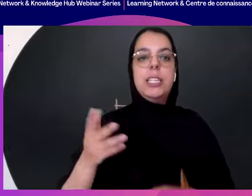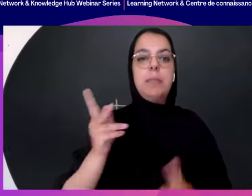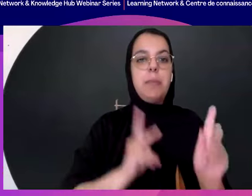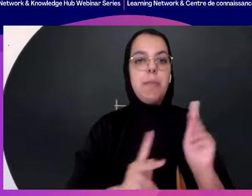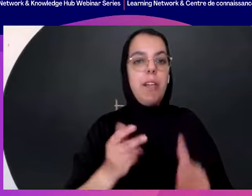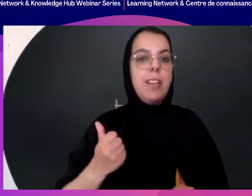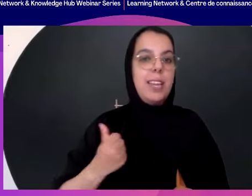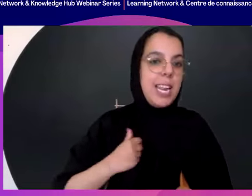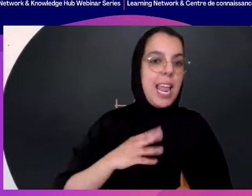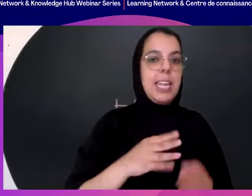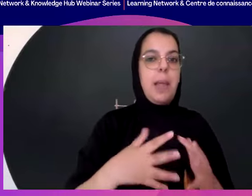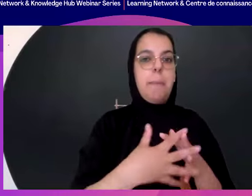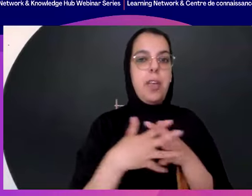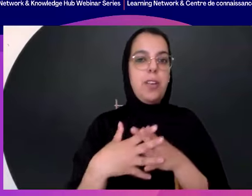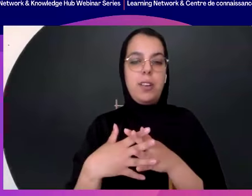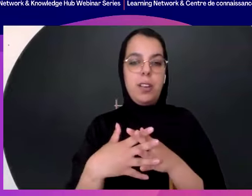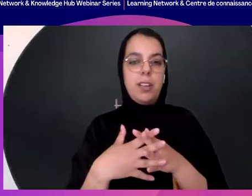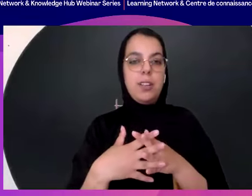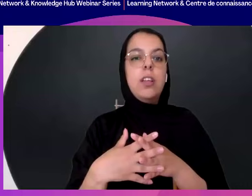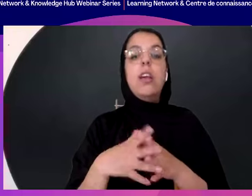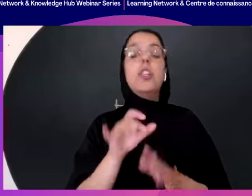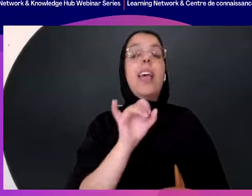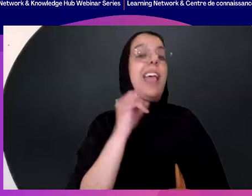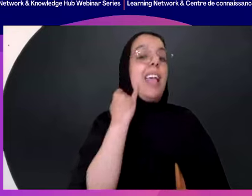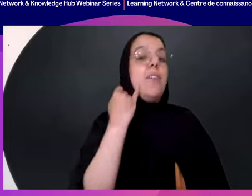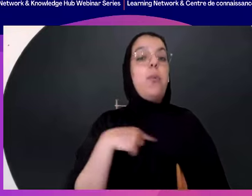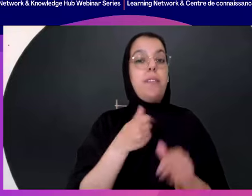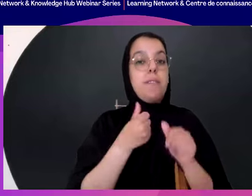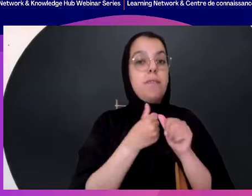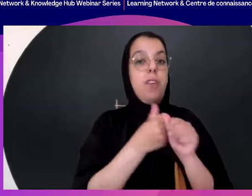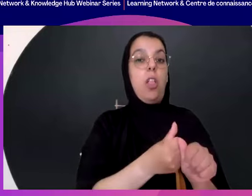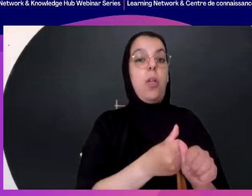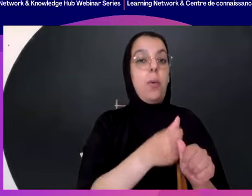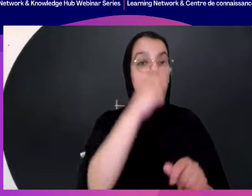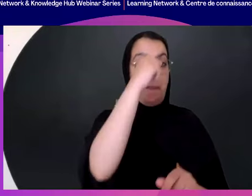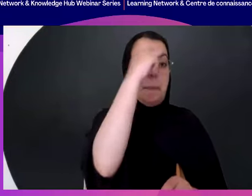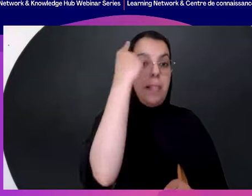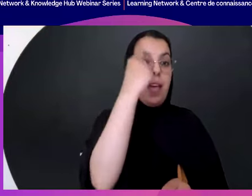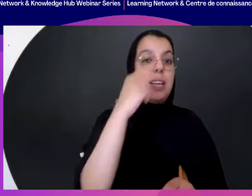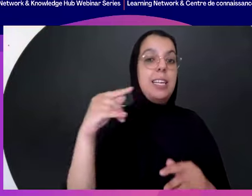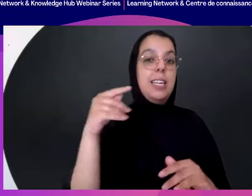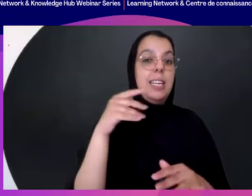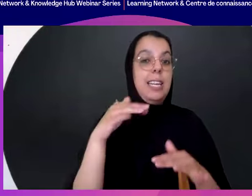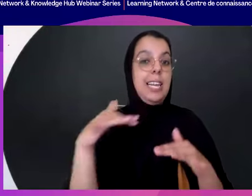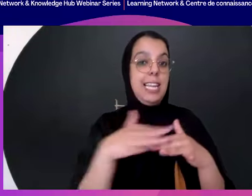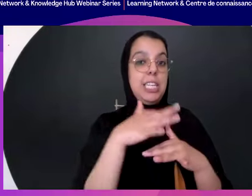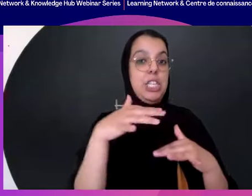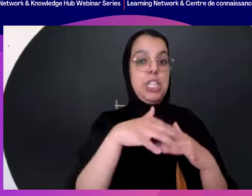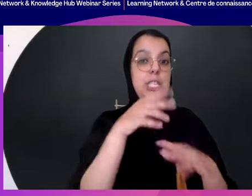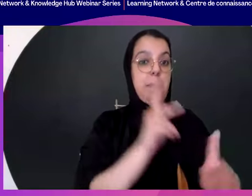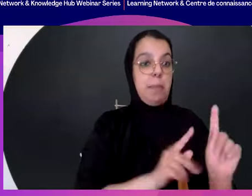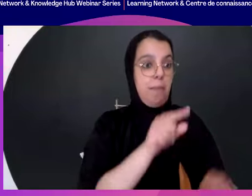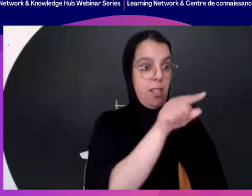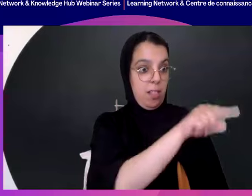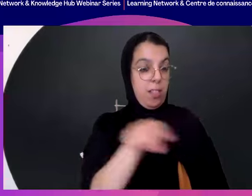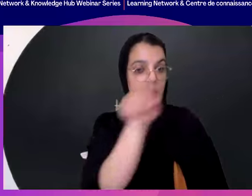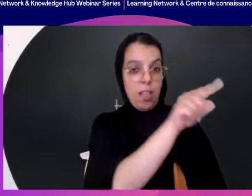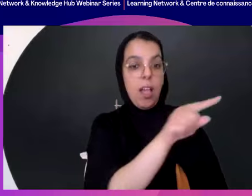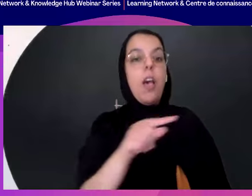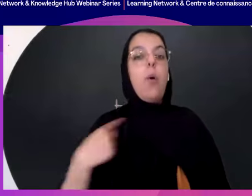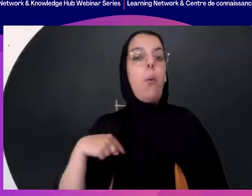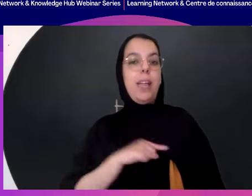power and the influence to force the radical change that is needed to end racism, violence, and injustice in government and